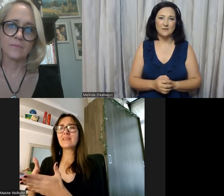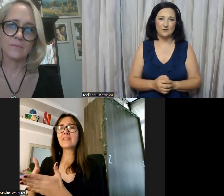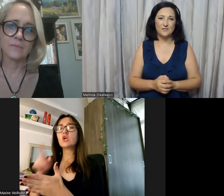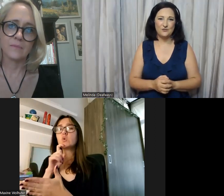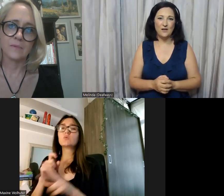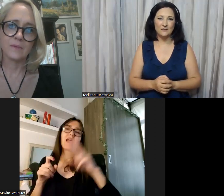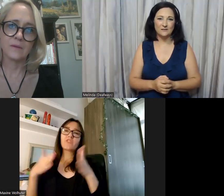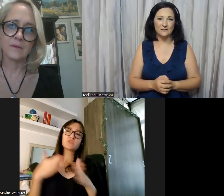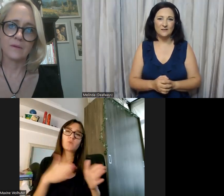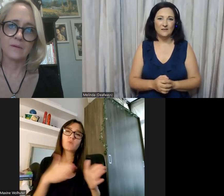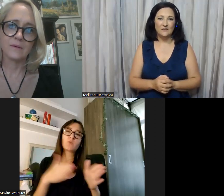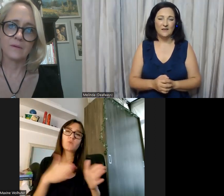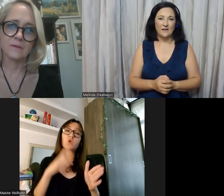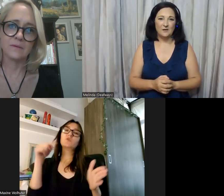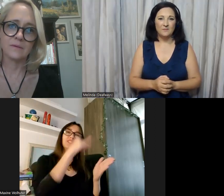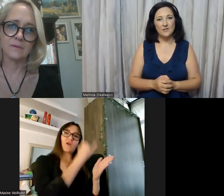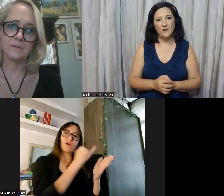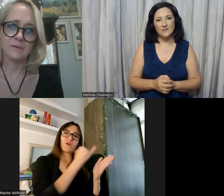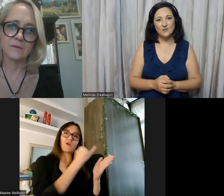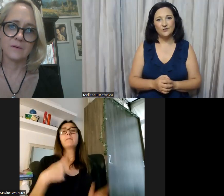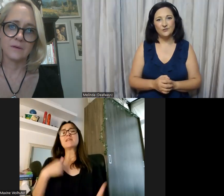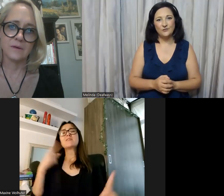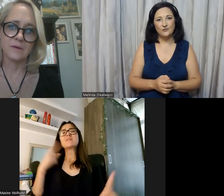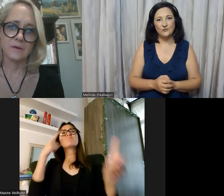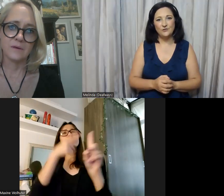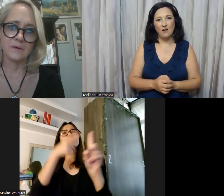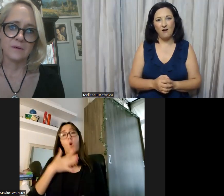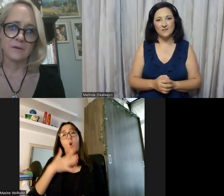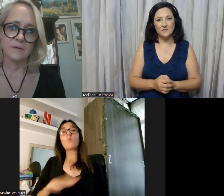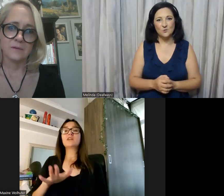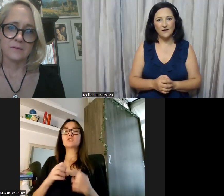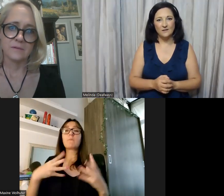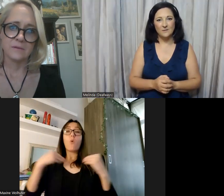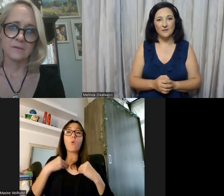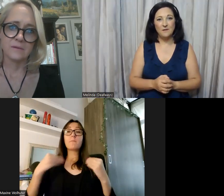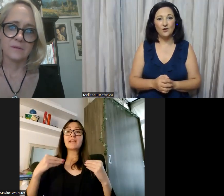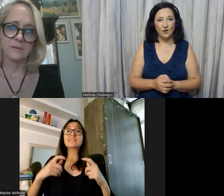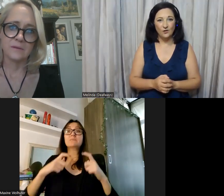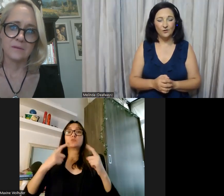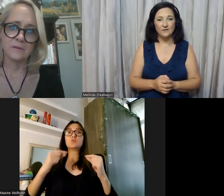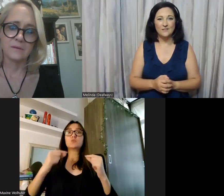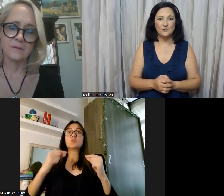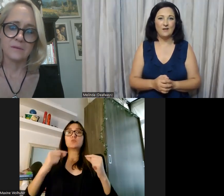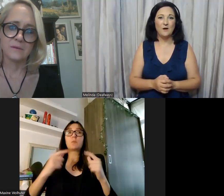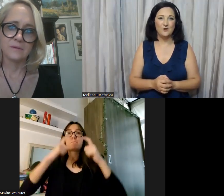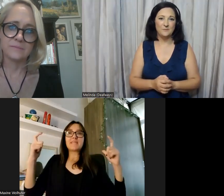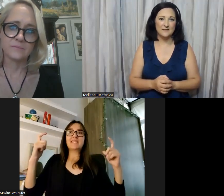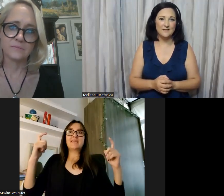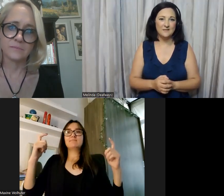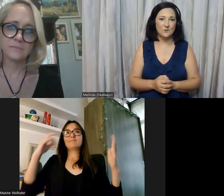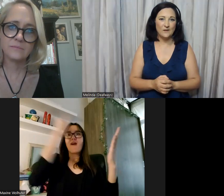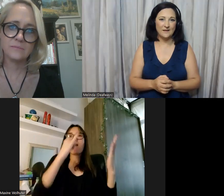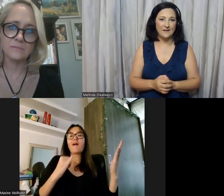It is a bit of a struggle. That's why I still do the art as well. But my goal is to have my